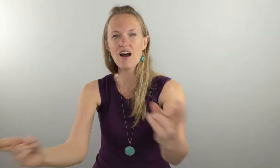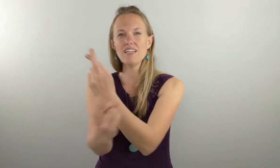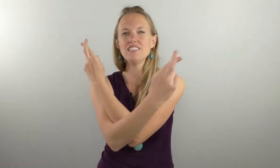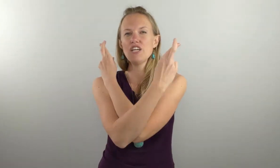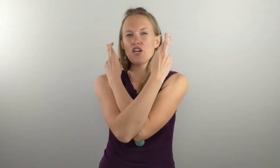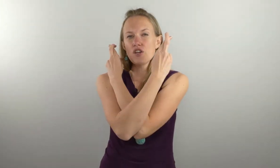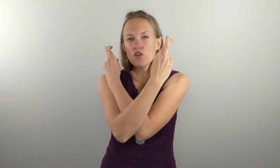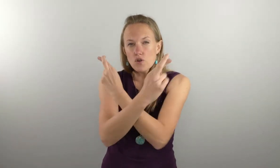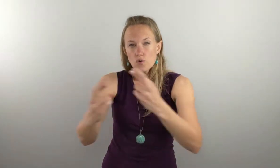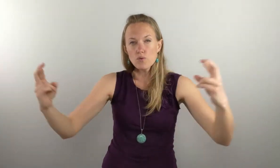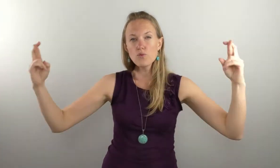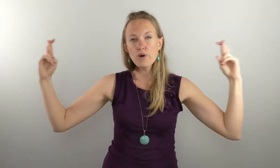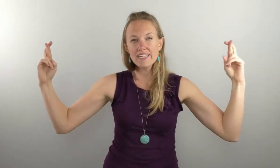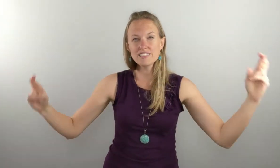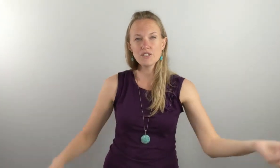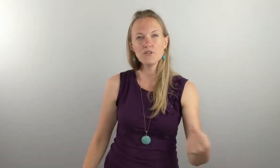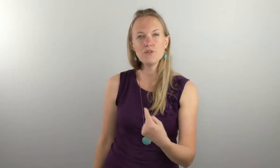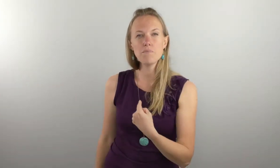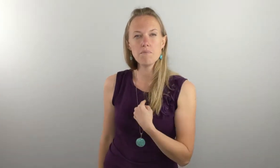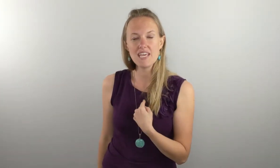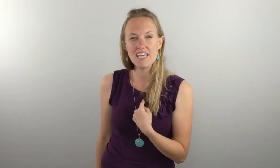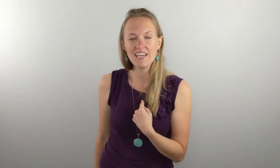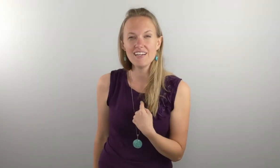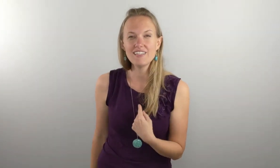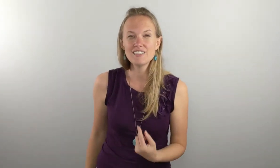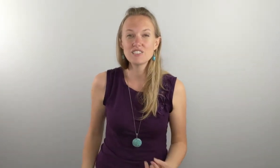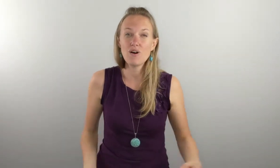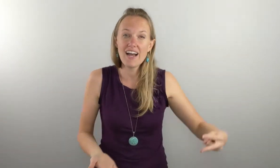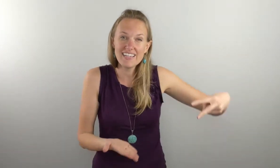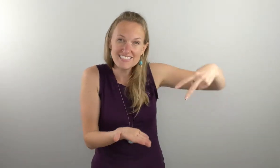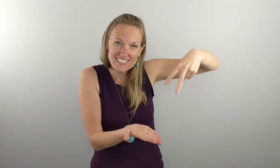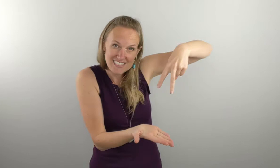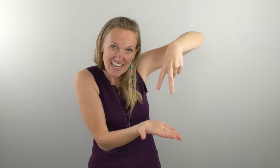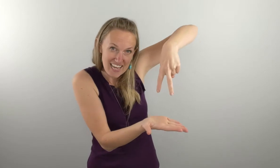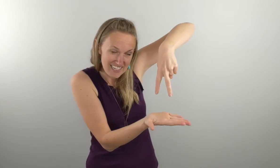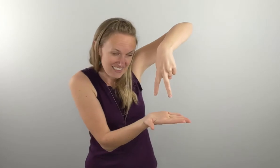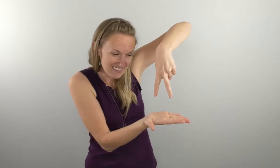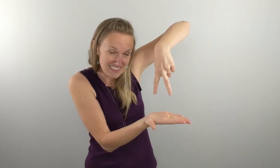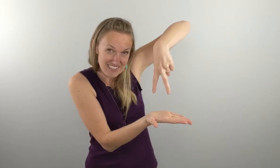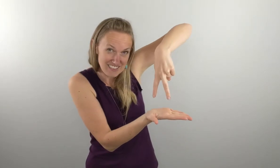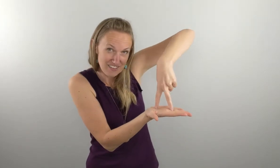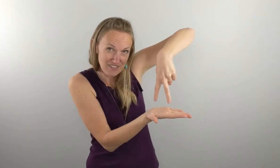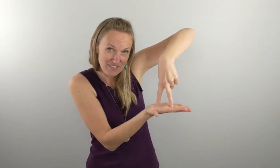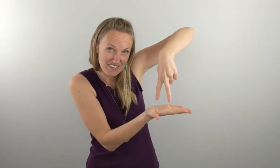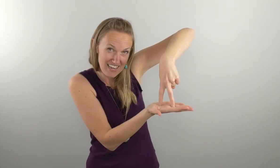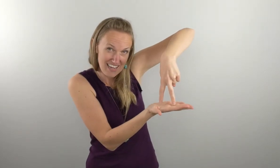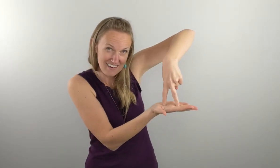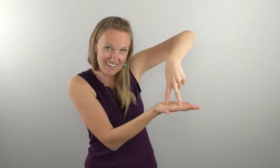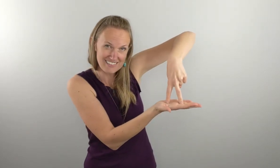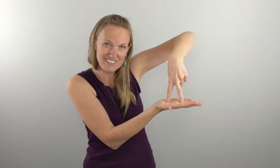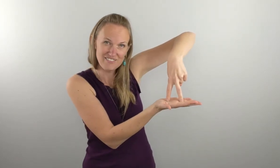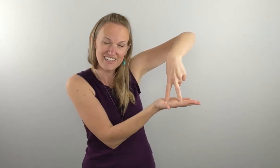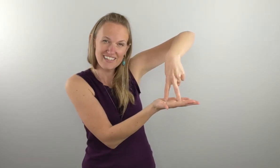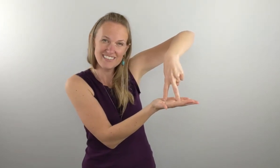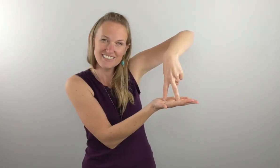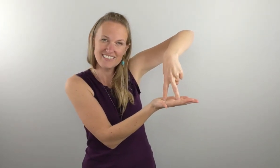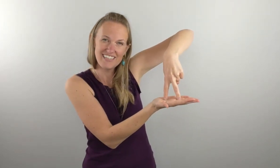crossed. You rescued me so I could stand. So take two fingers